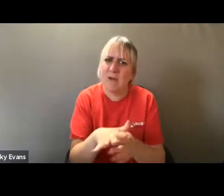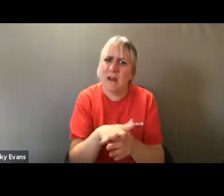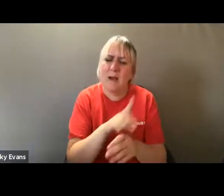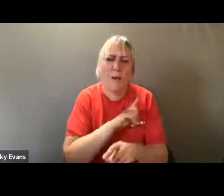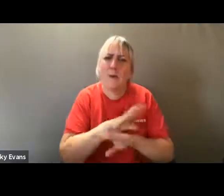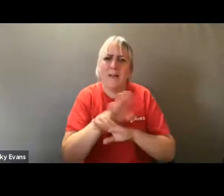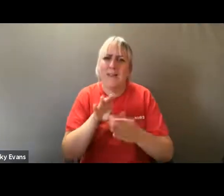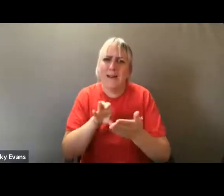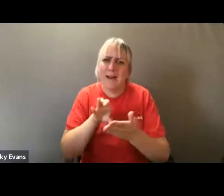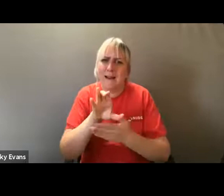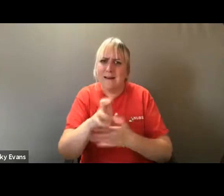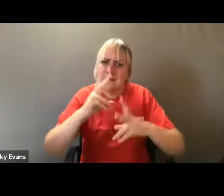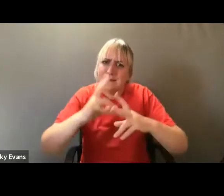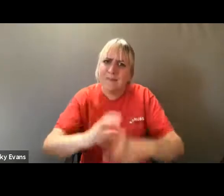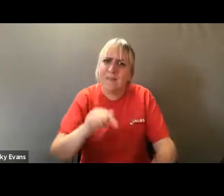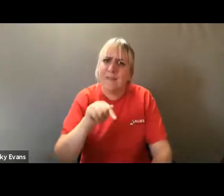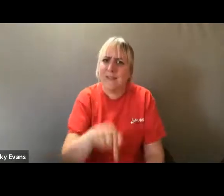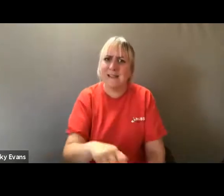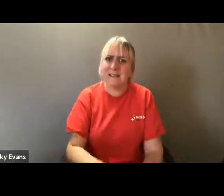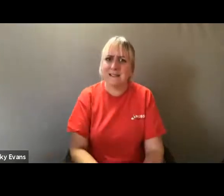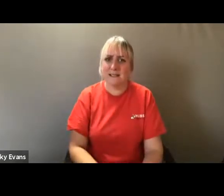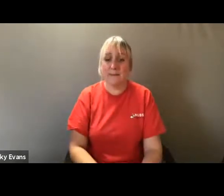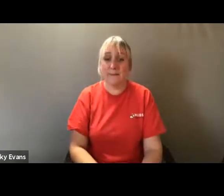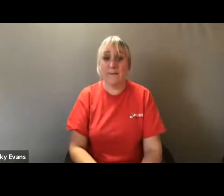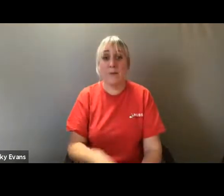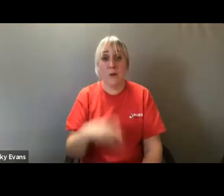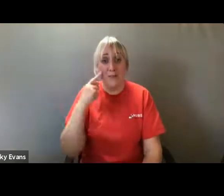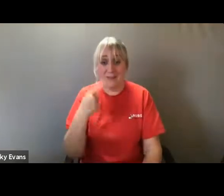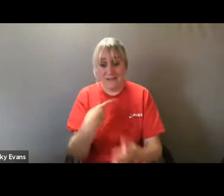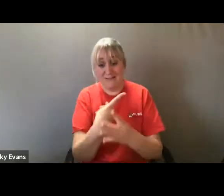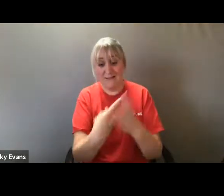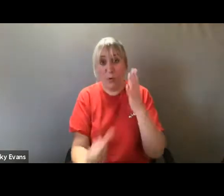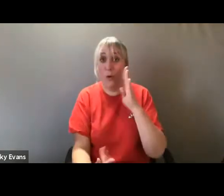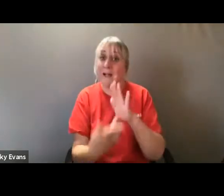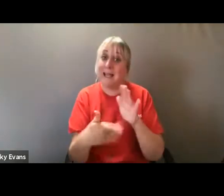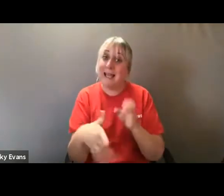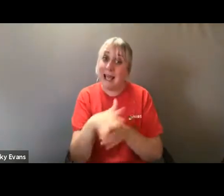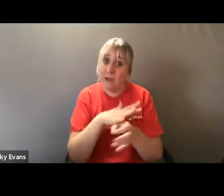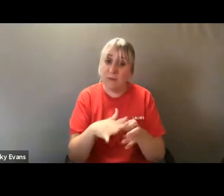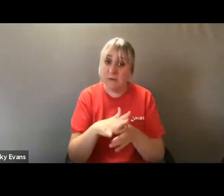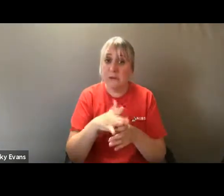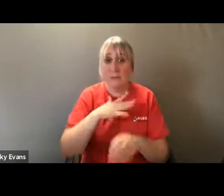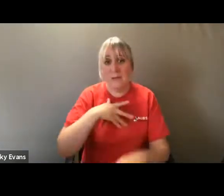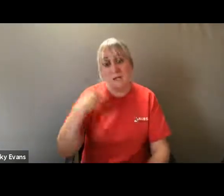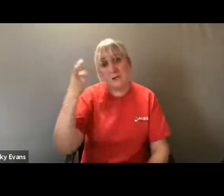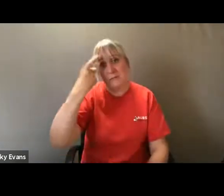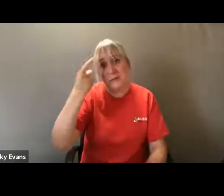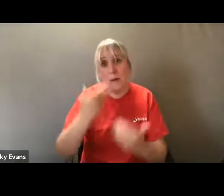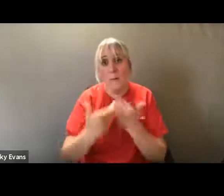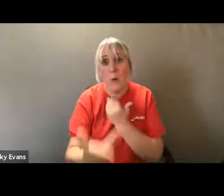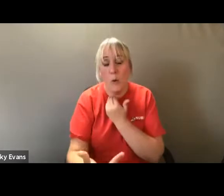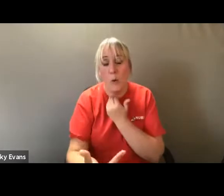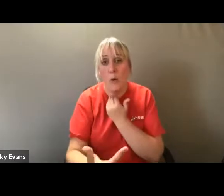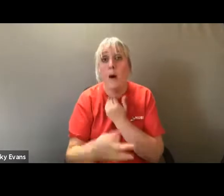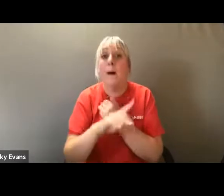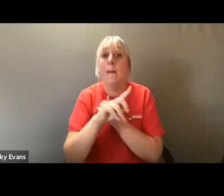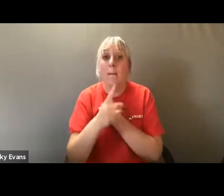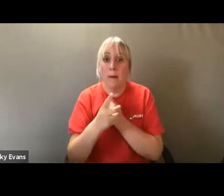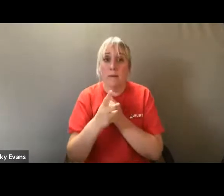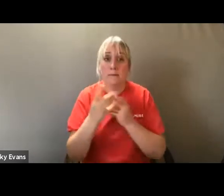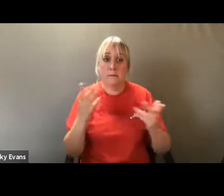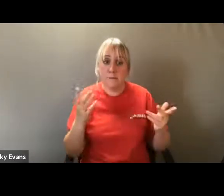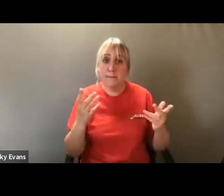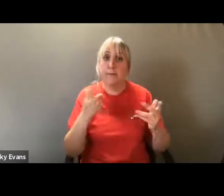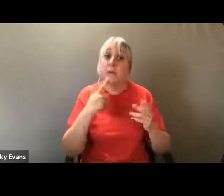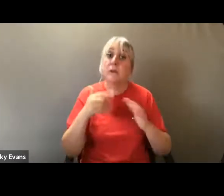I think those are my sort of 4 key areas that I think we need to be thinking about more when it comes to the social model. But to reiterate that